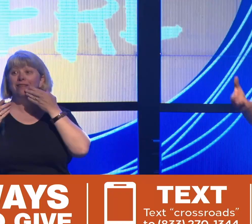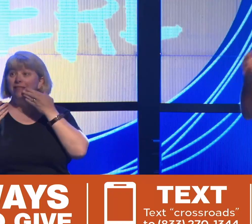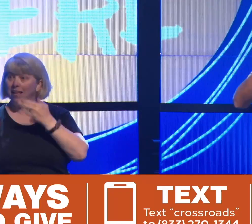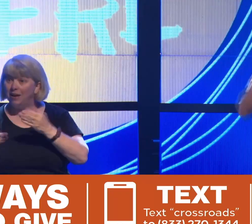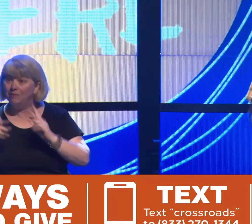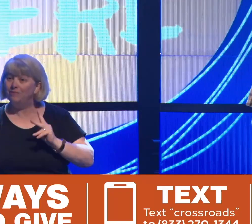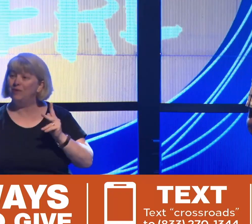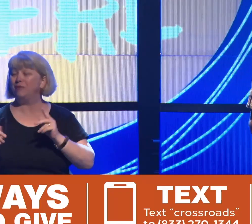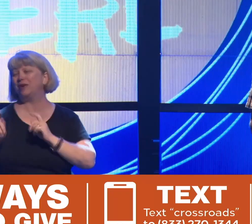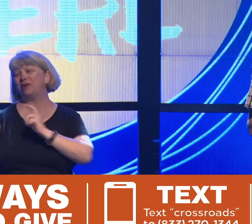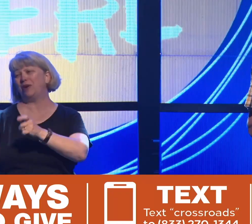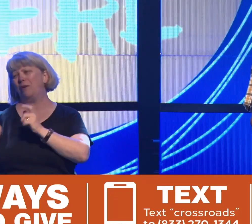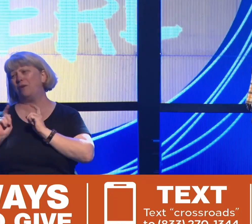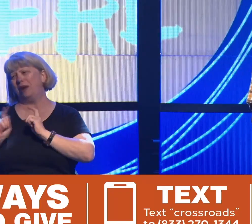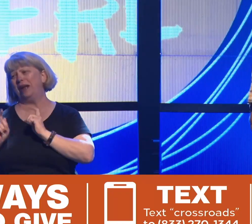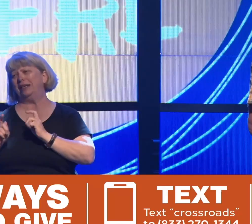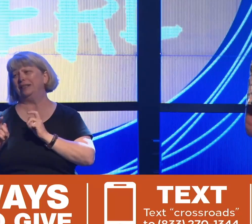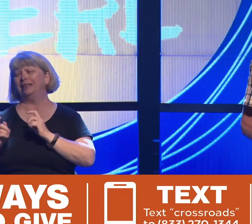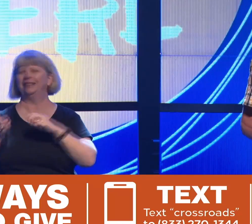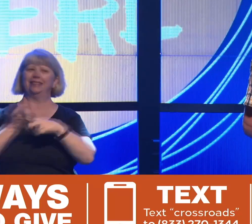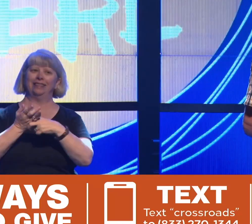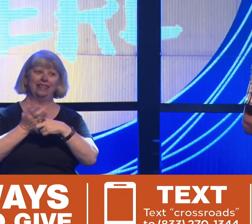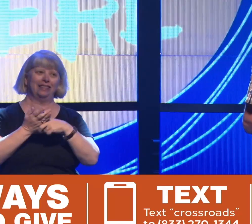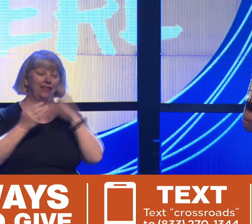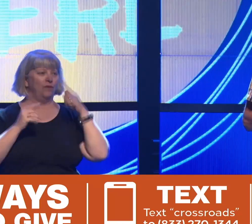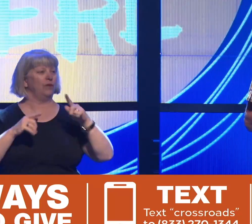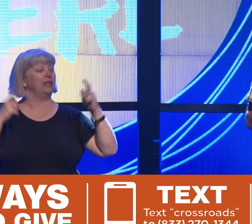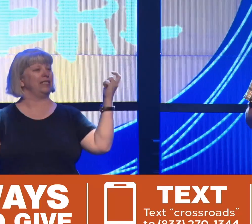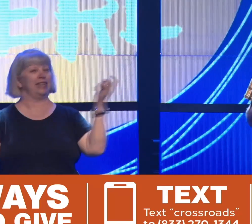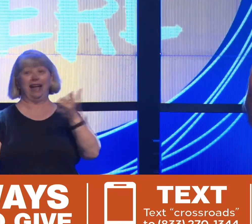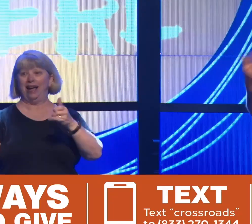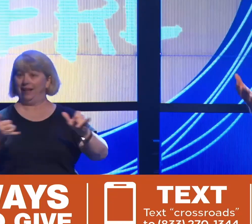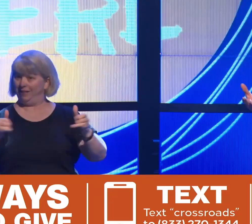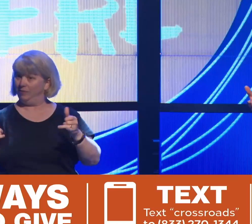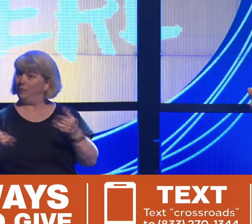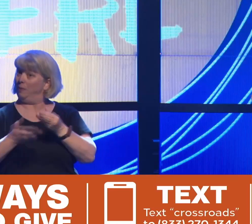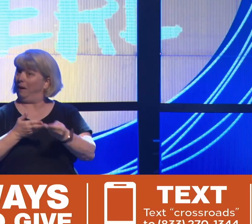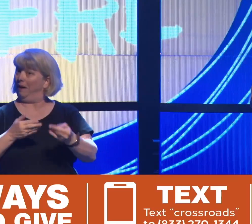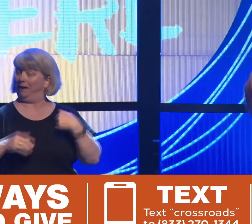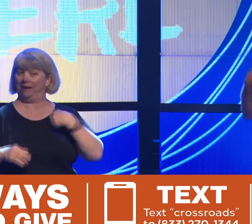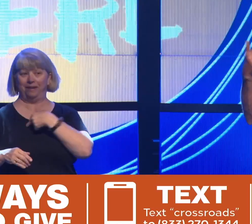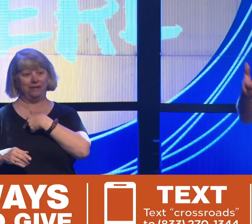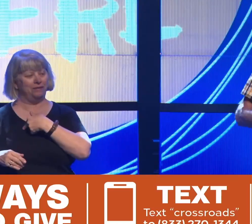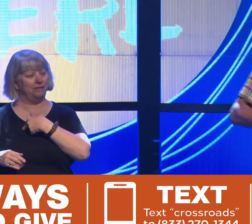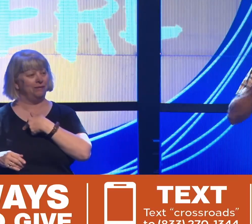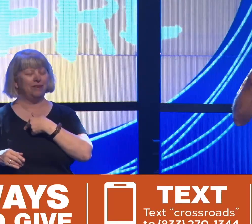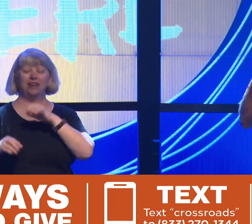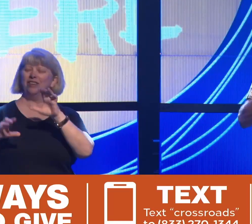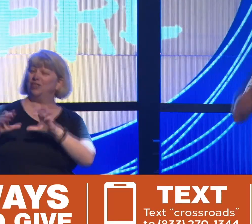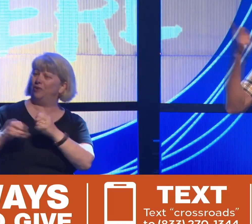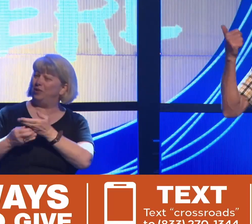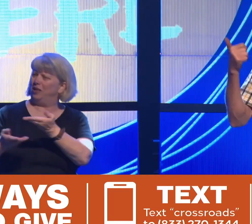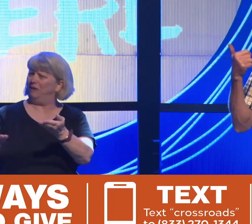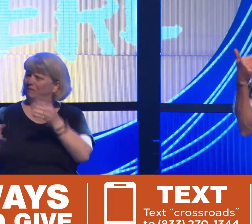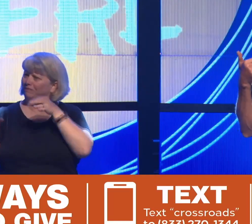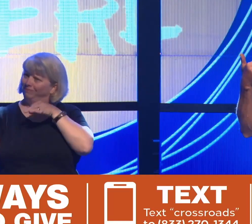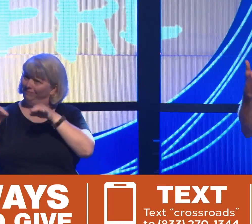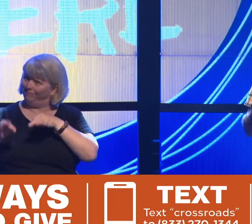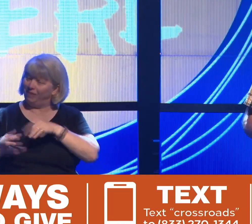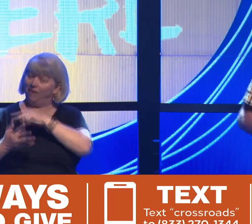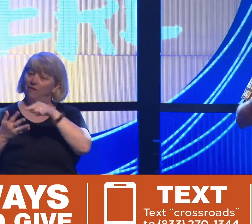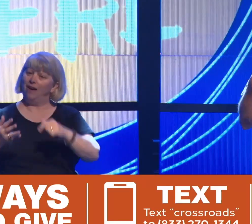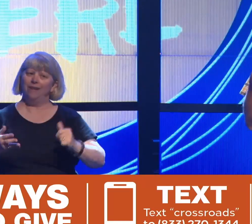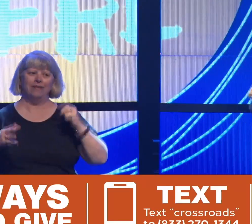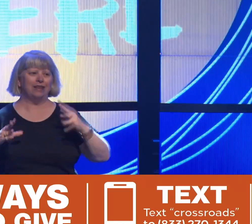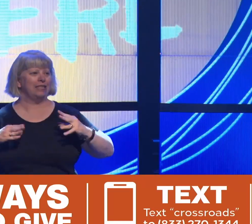They donated a bunch of tickets to the gala, and we bought them. And I was chatting with him and telling him about the 5